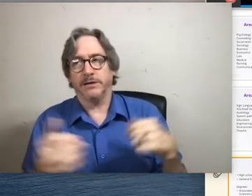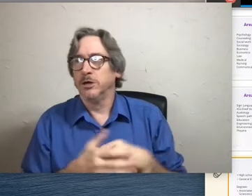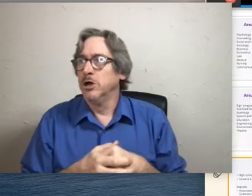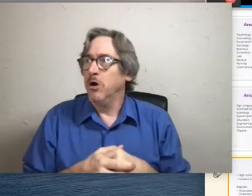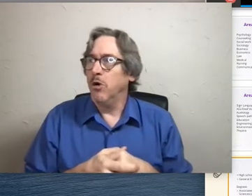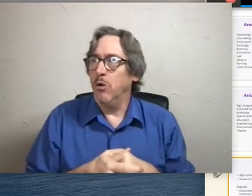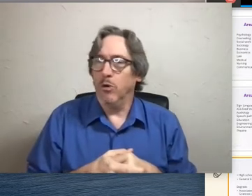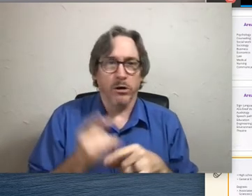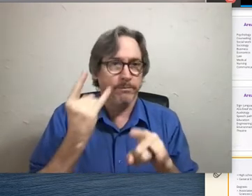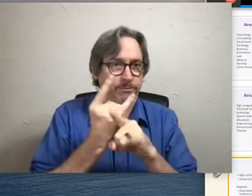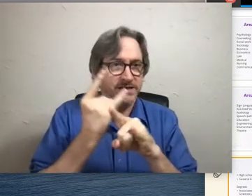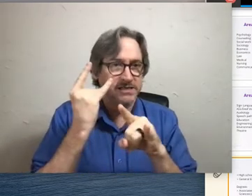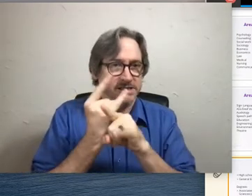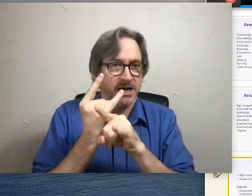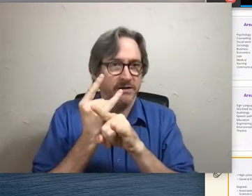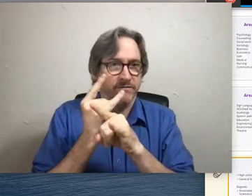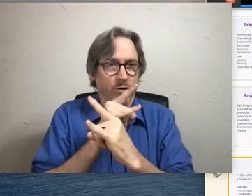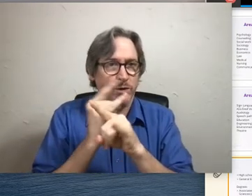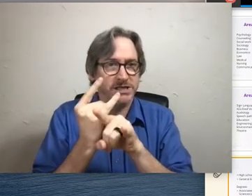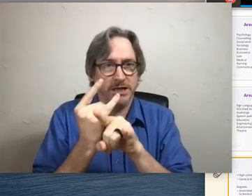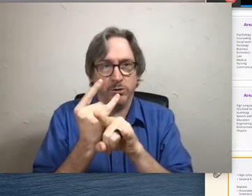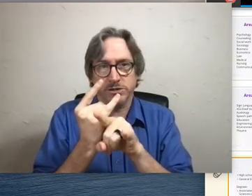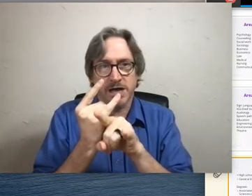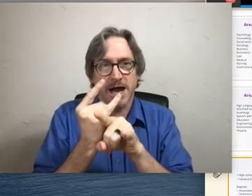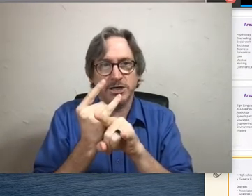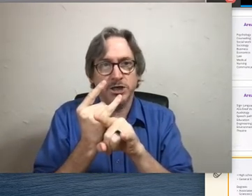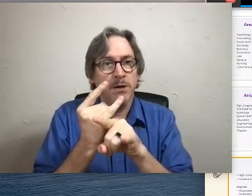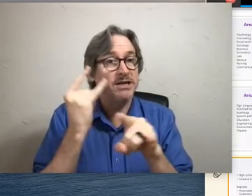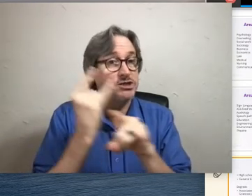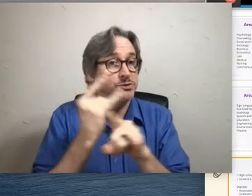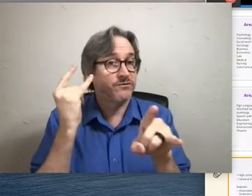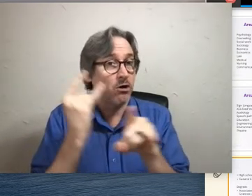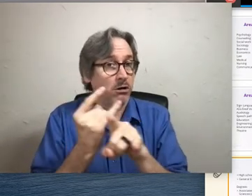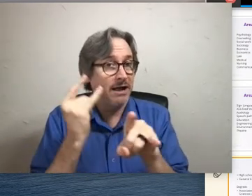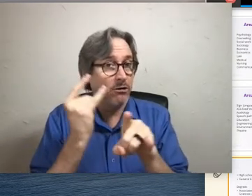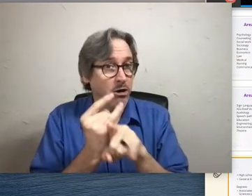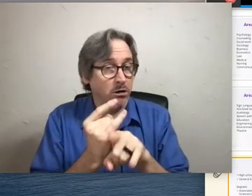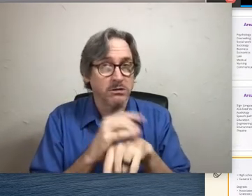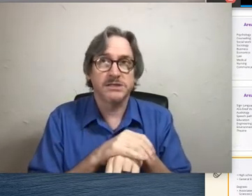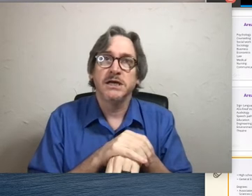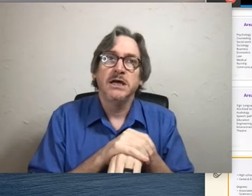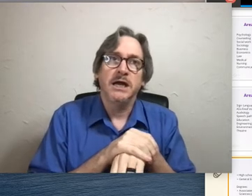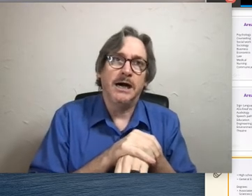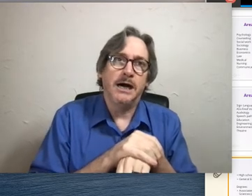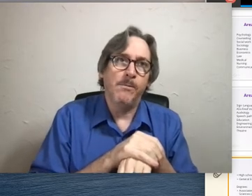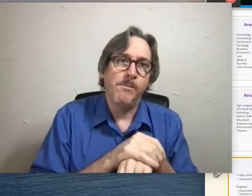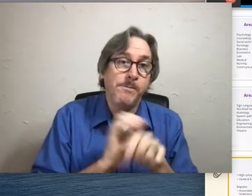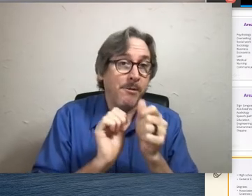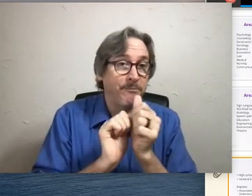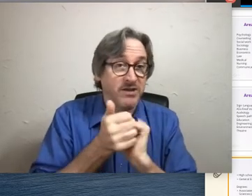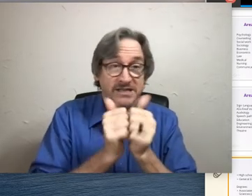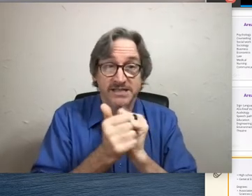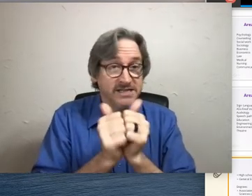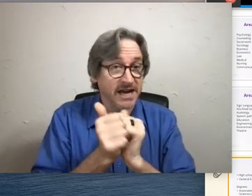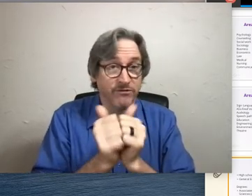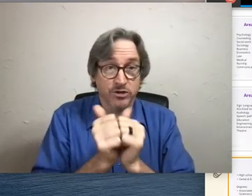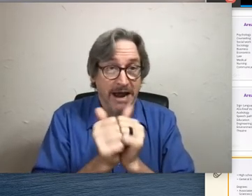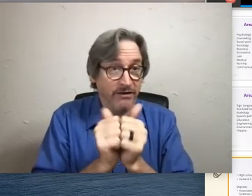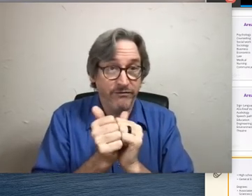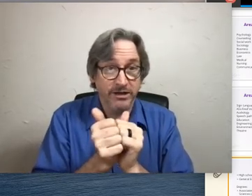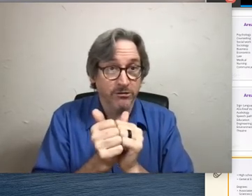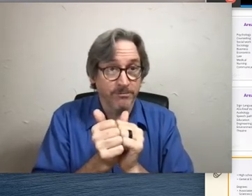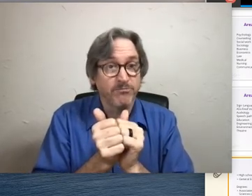pasta. Or this is the sign for whiskey or scotch, but it's used for all alcohols. This is the sign